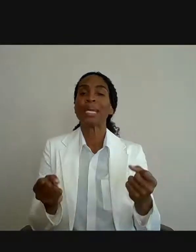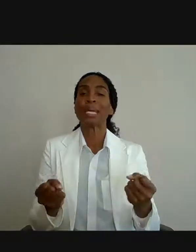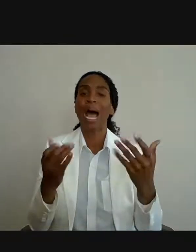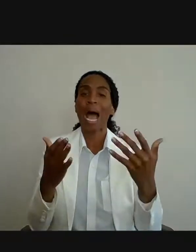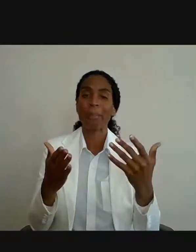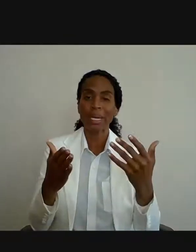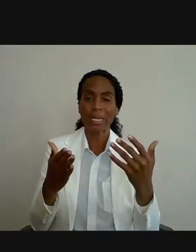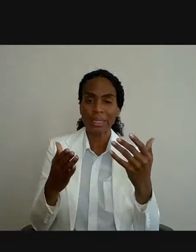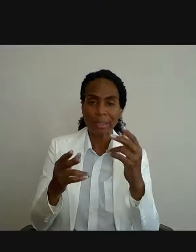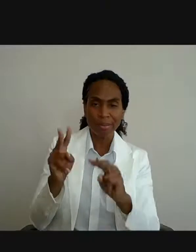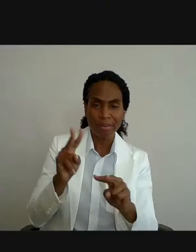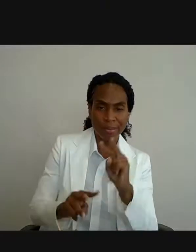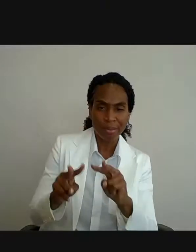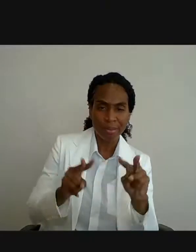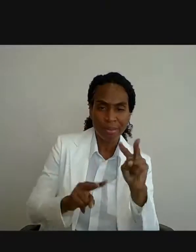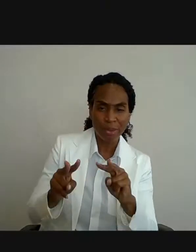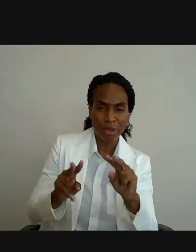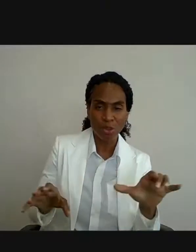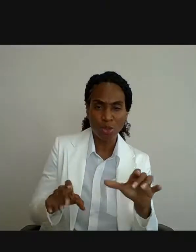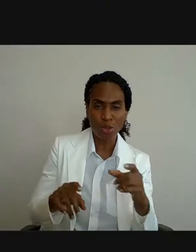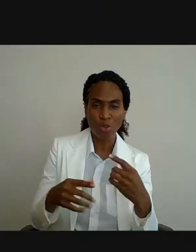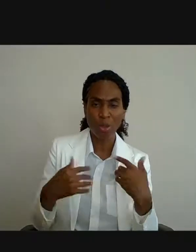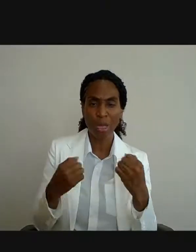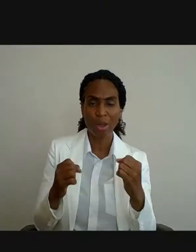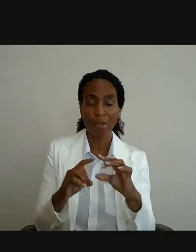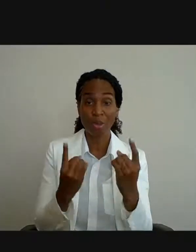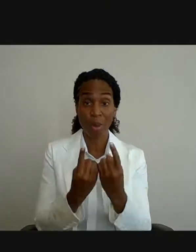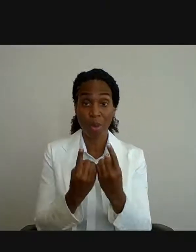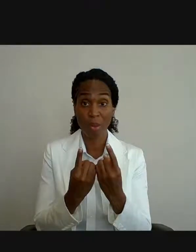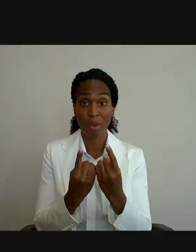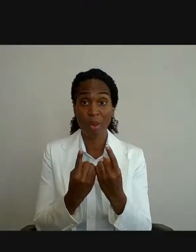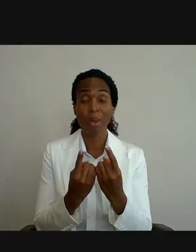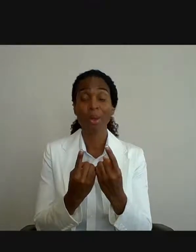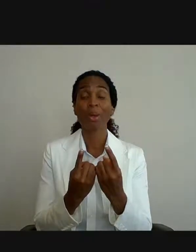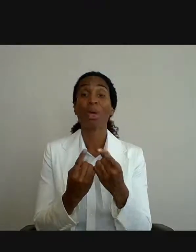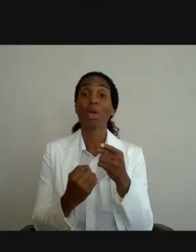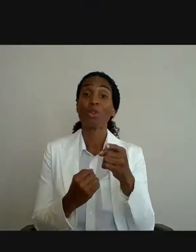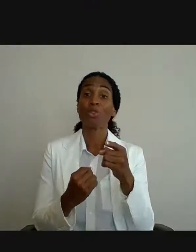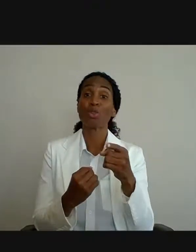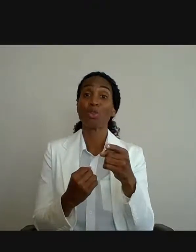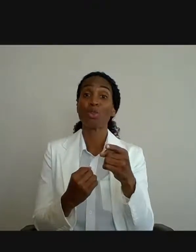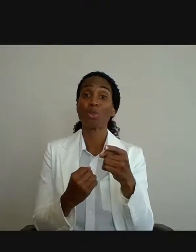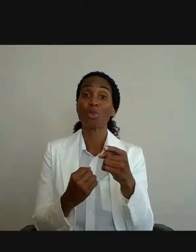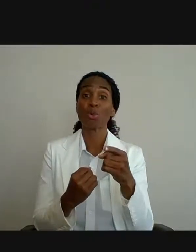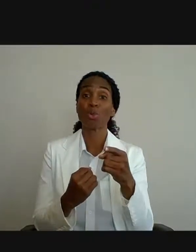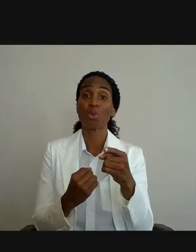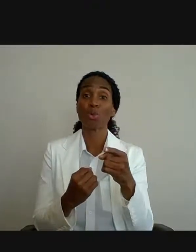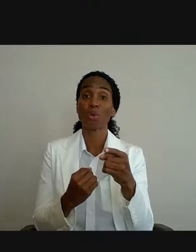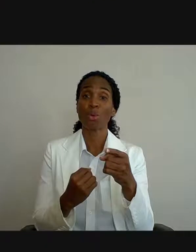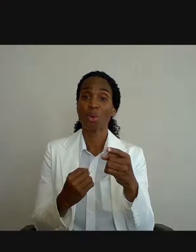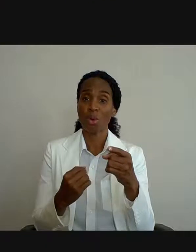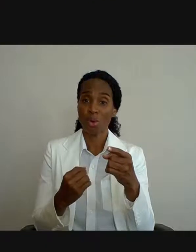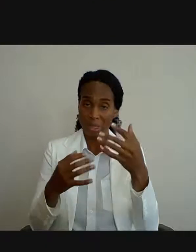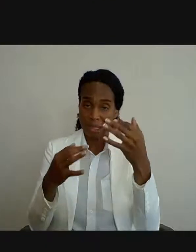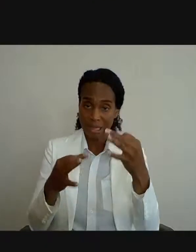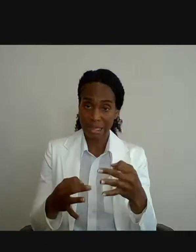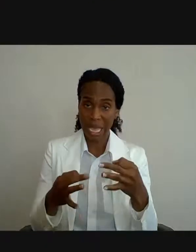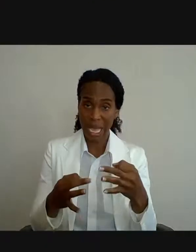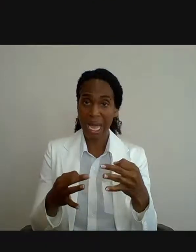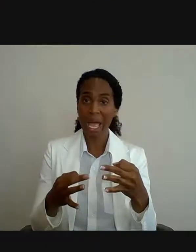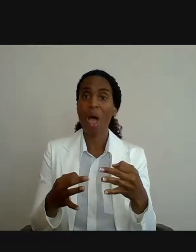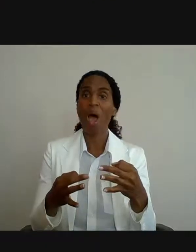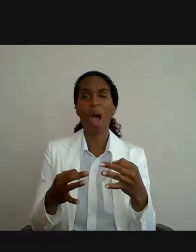monitoring are you going to be doing from the health department? And are you leaving the door open that at some point you might need to walk